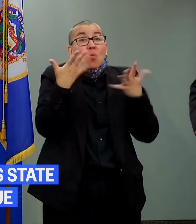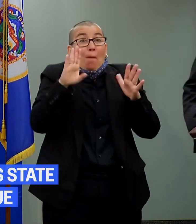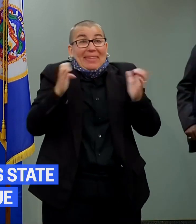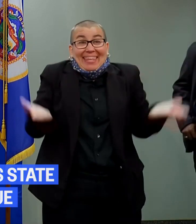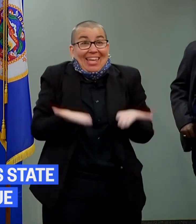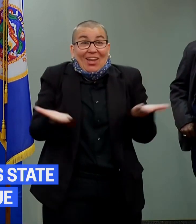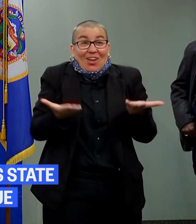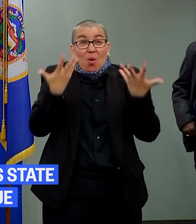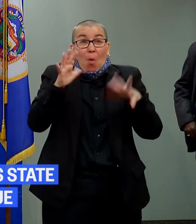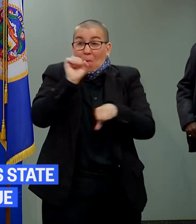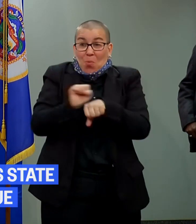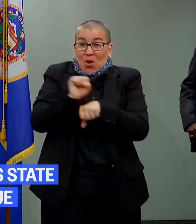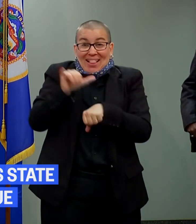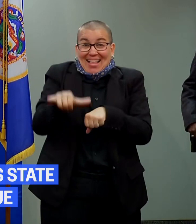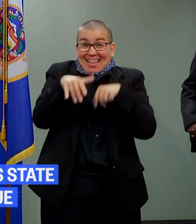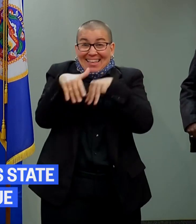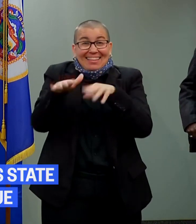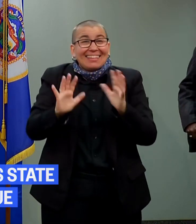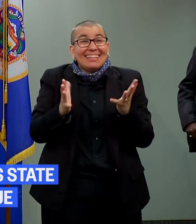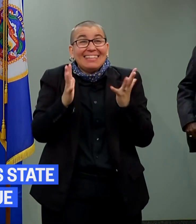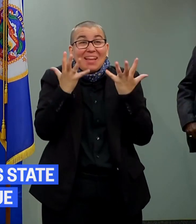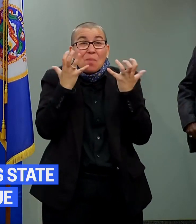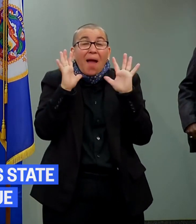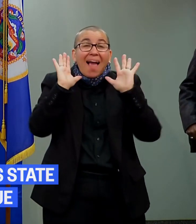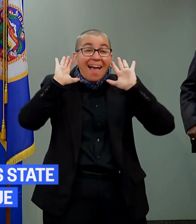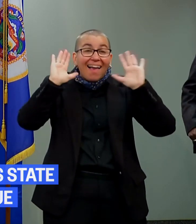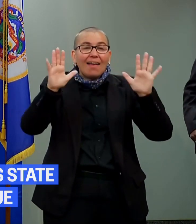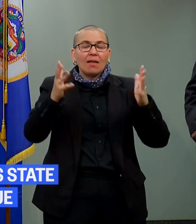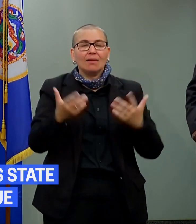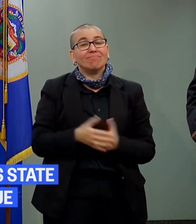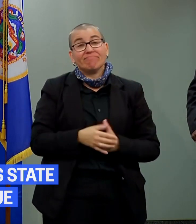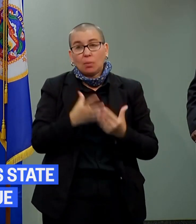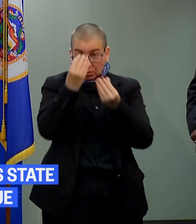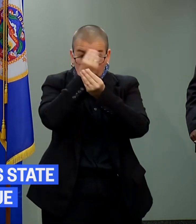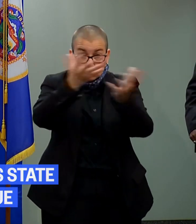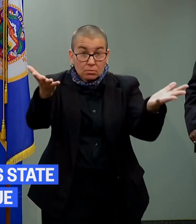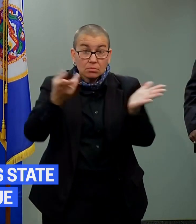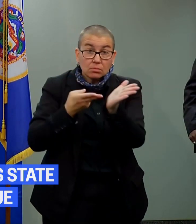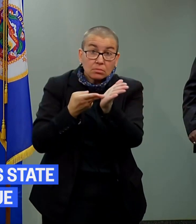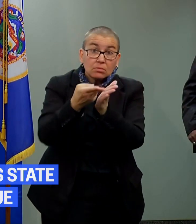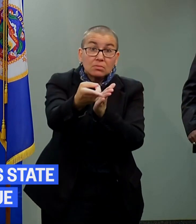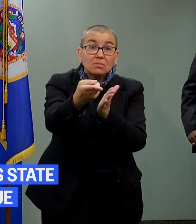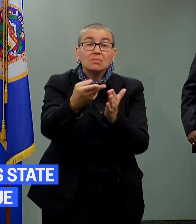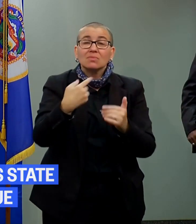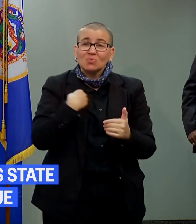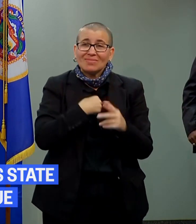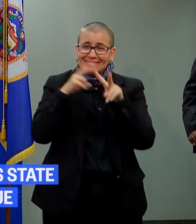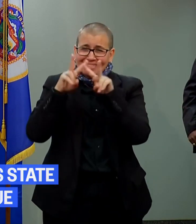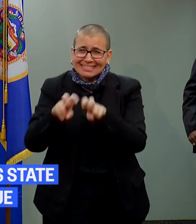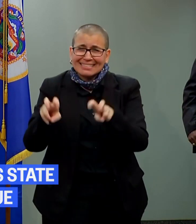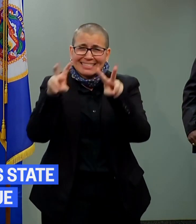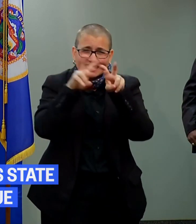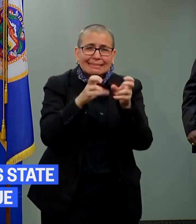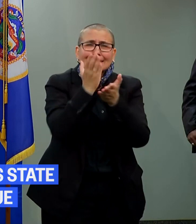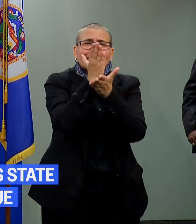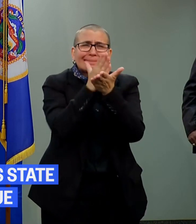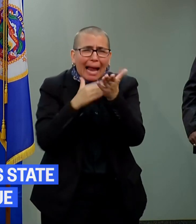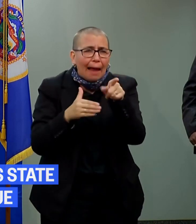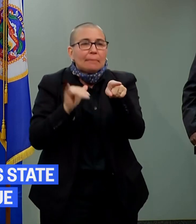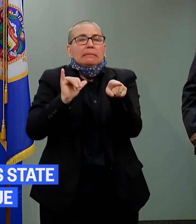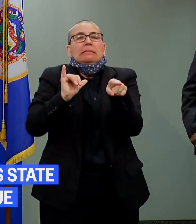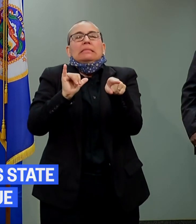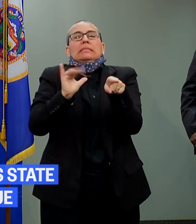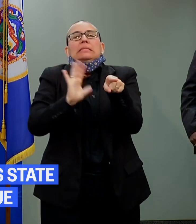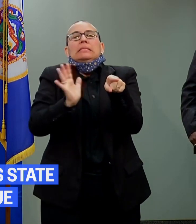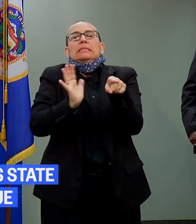to you honesty and transparency. We always look at these types of situations. There's always lessons learned. Never a single one of them has gone by that's